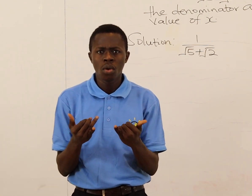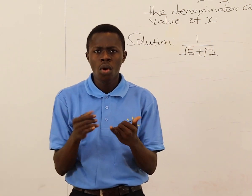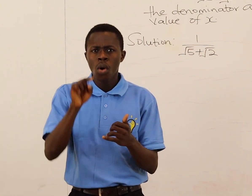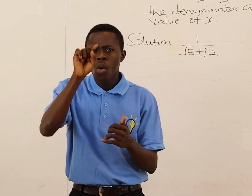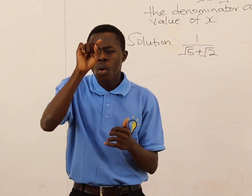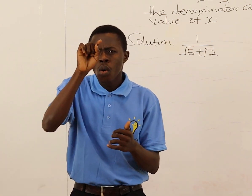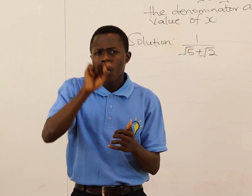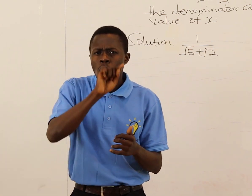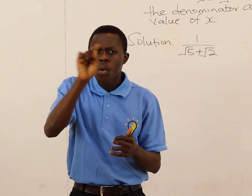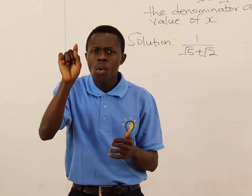Now,